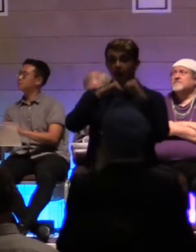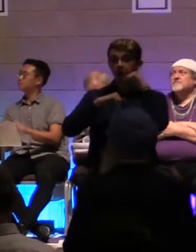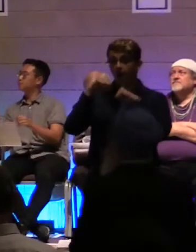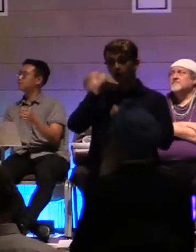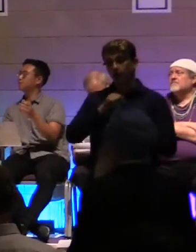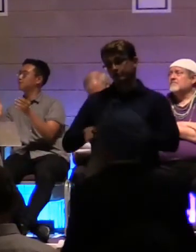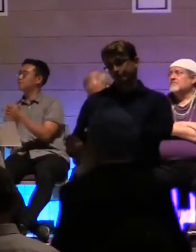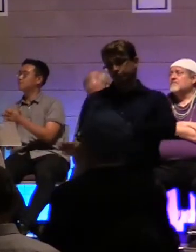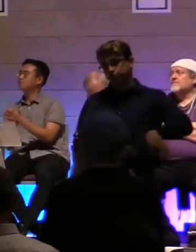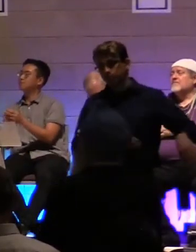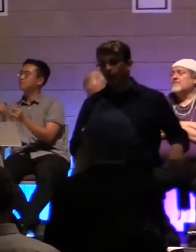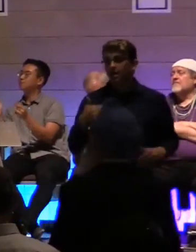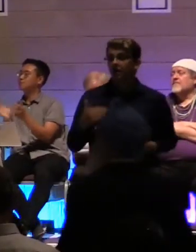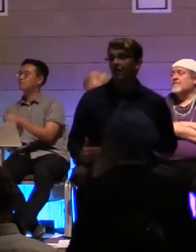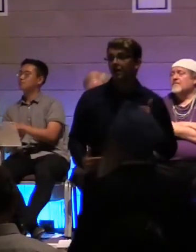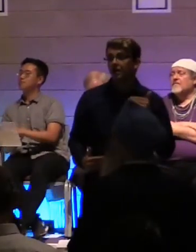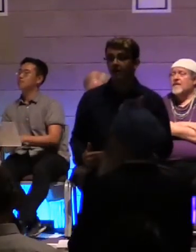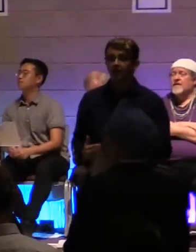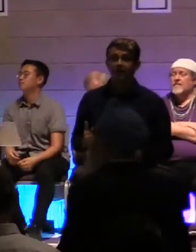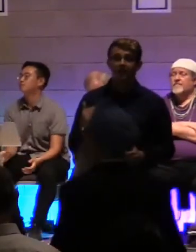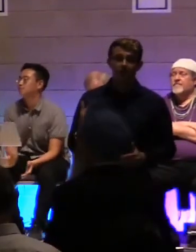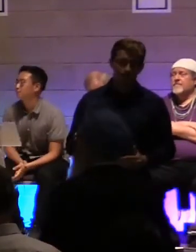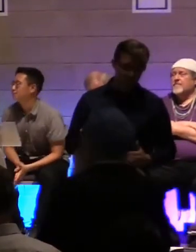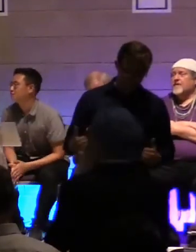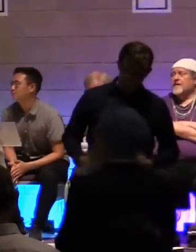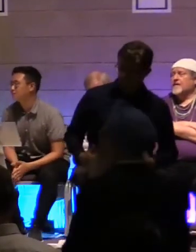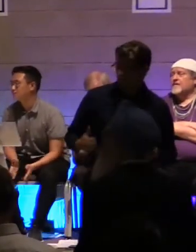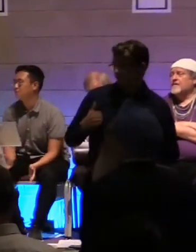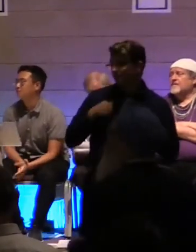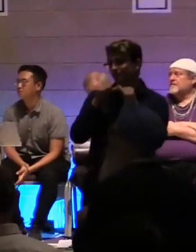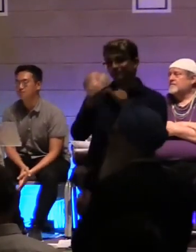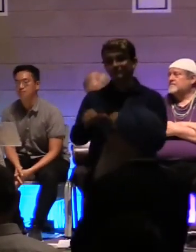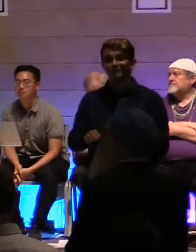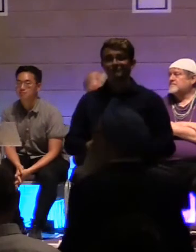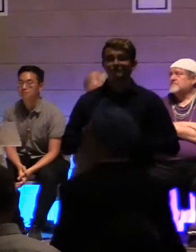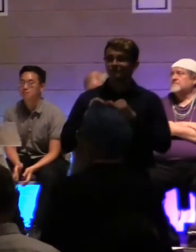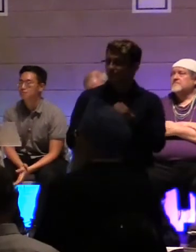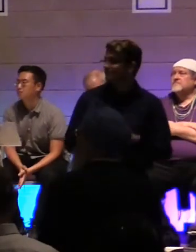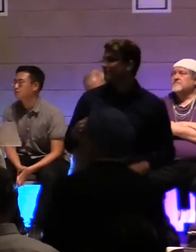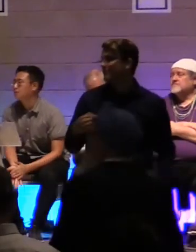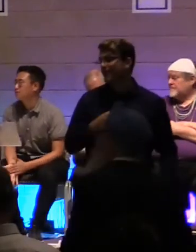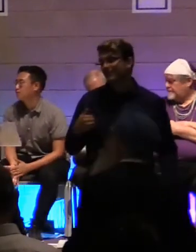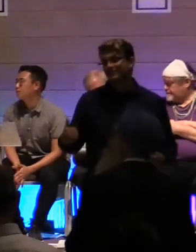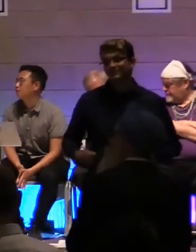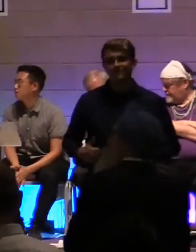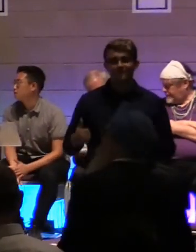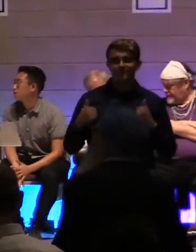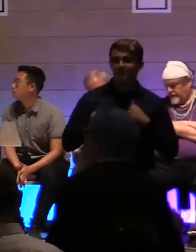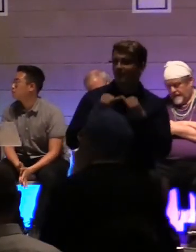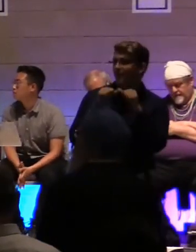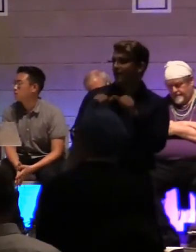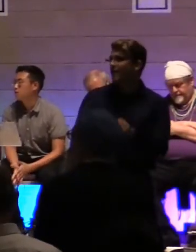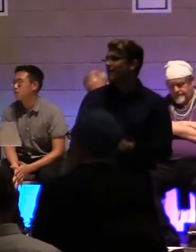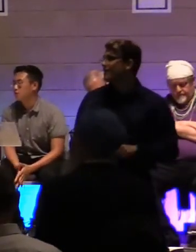be ashamed. Come on, we're here together. I survived it. Stay right there. So stay right there. So